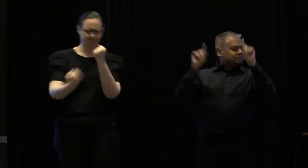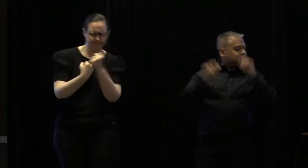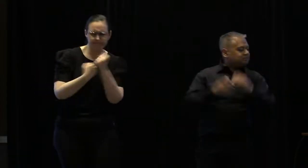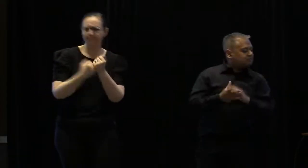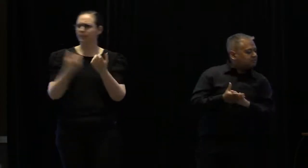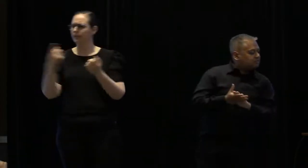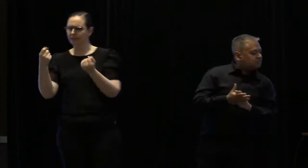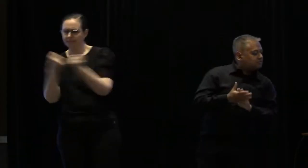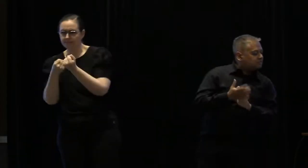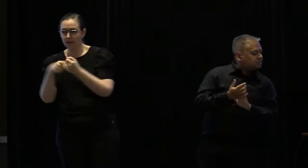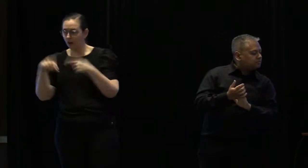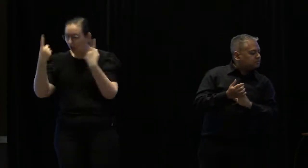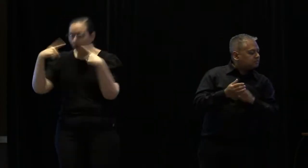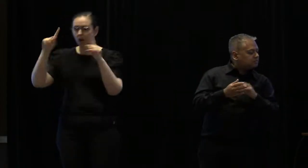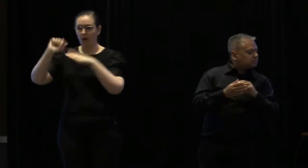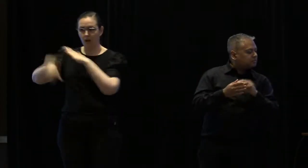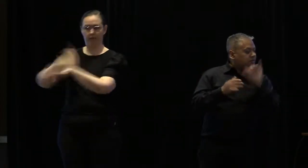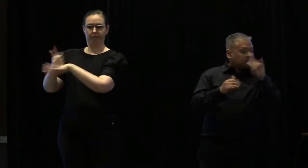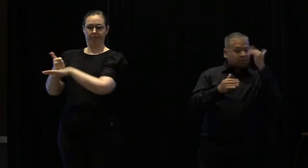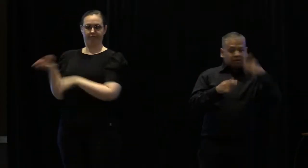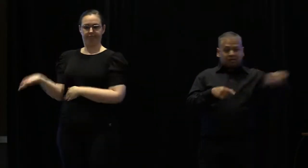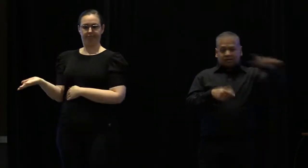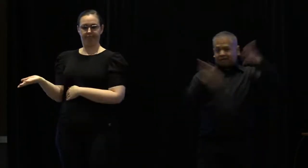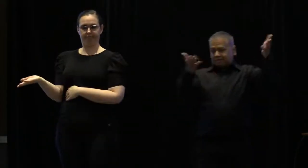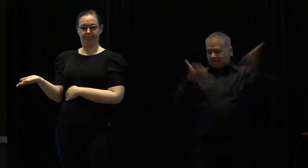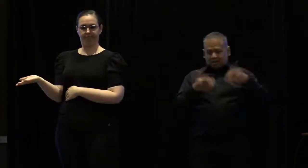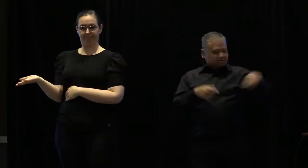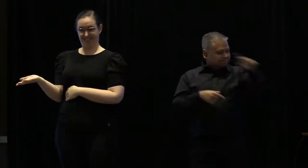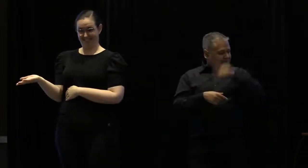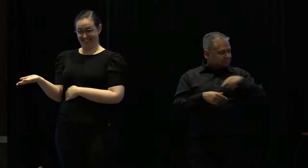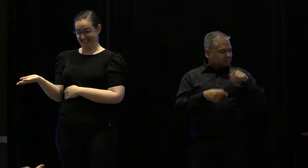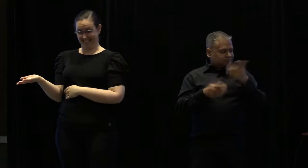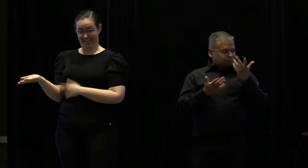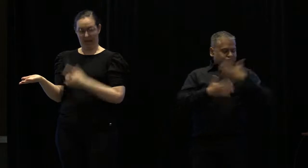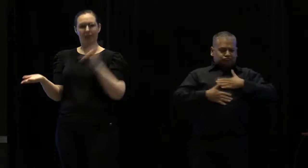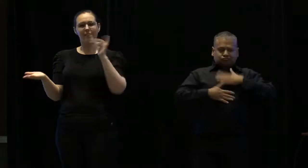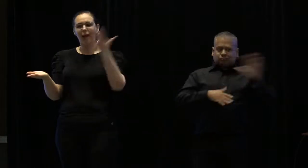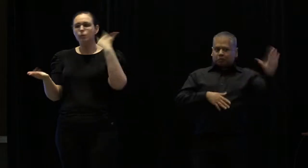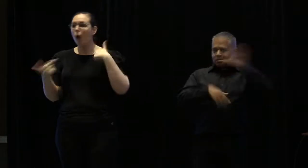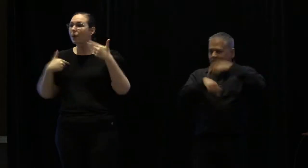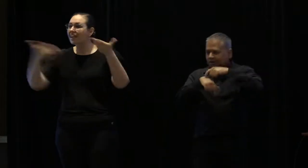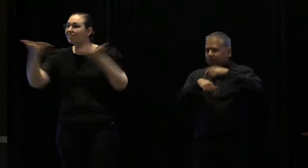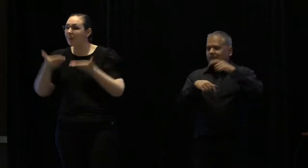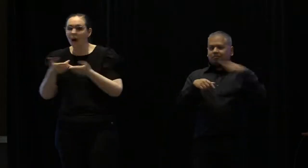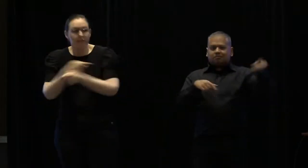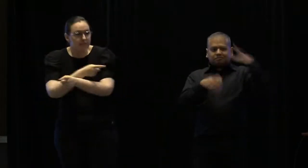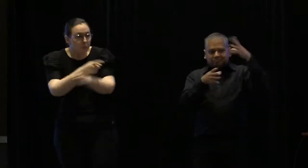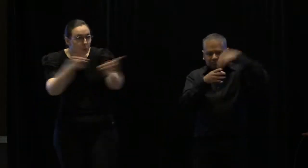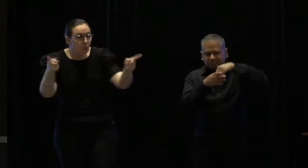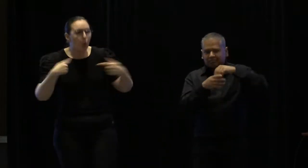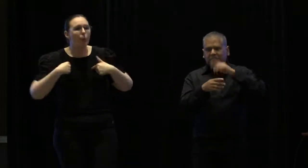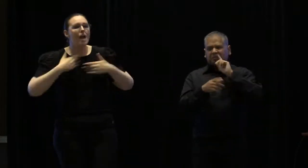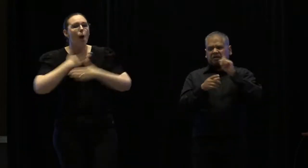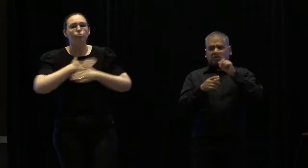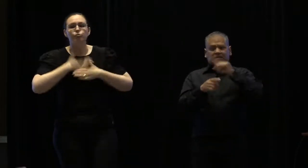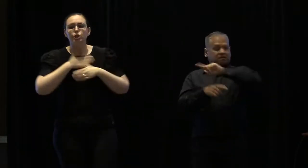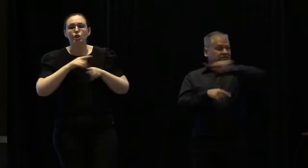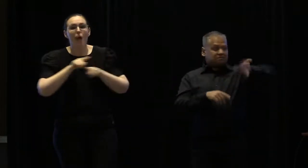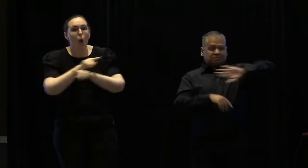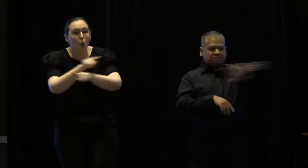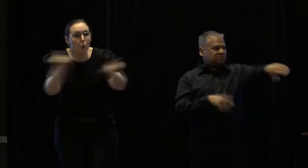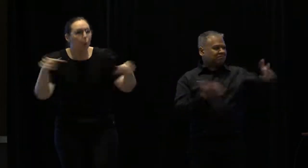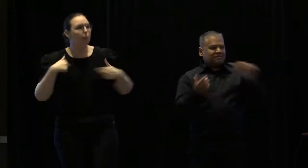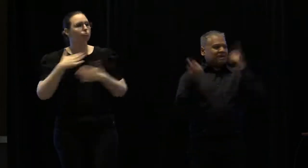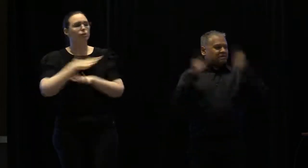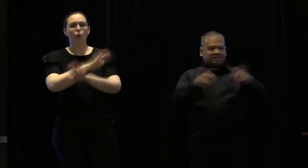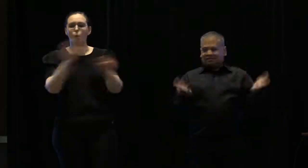to support ABCA and to see it become a reality in BC. We wanted to show the appreciation to each of you for your time,